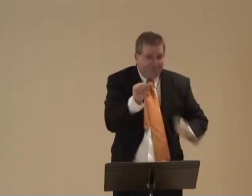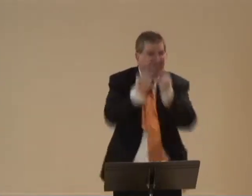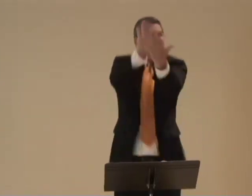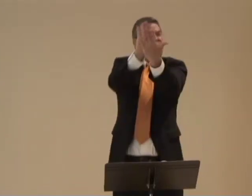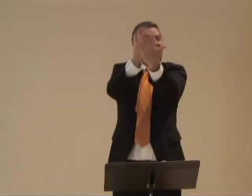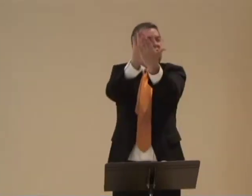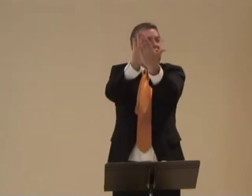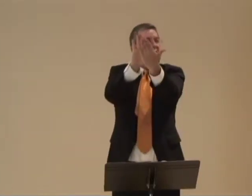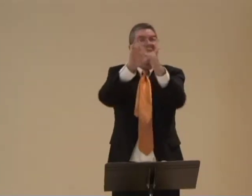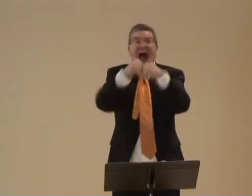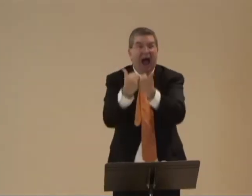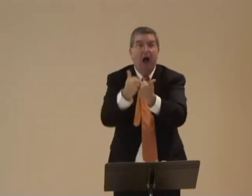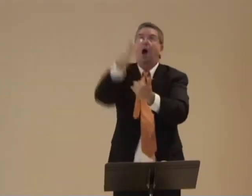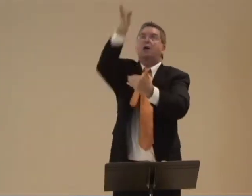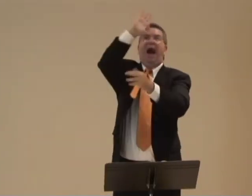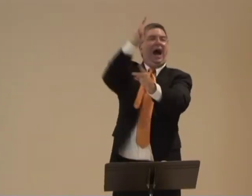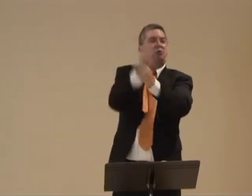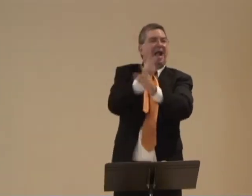forward. We must